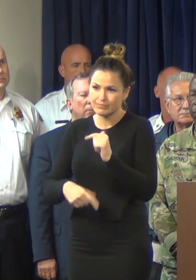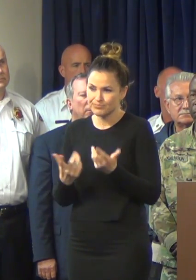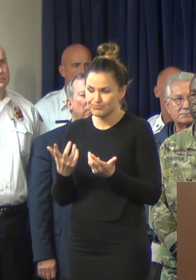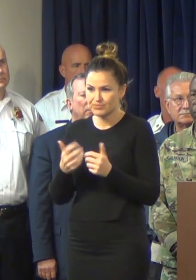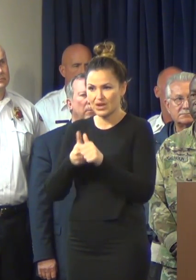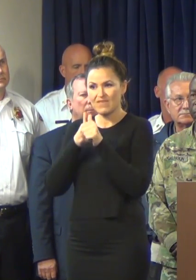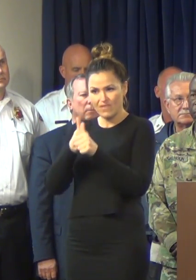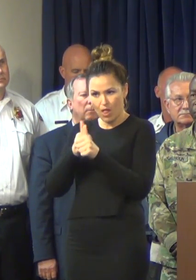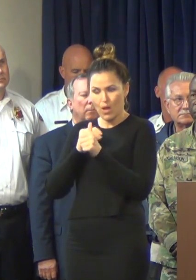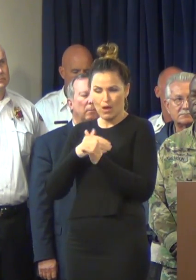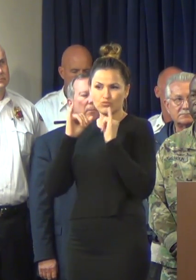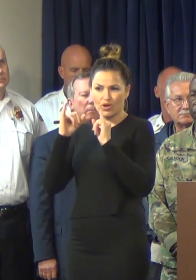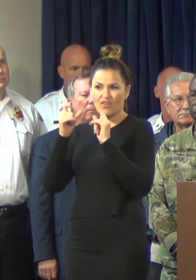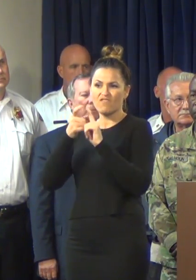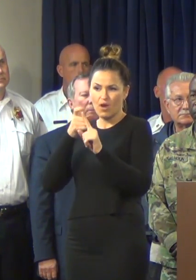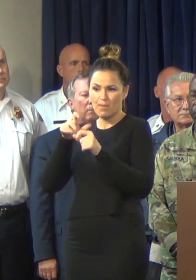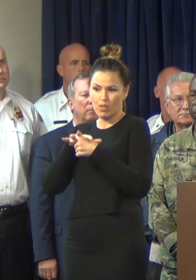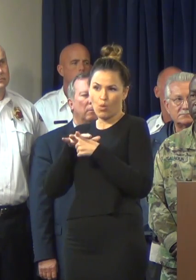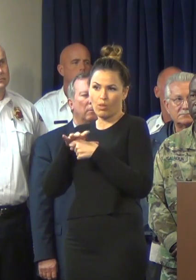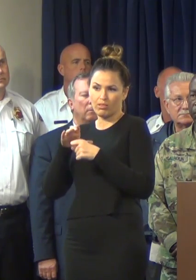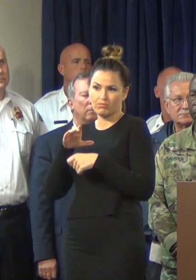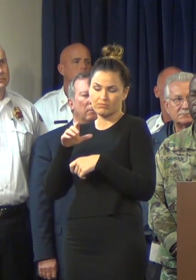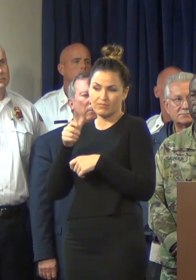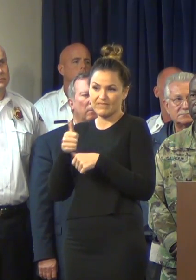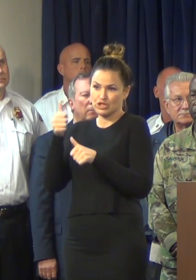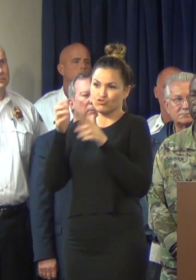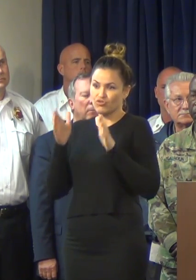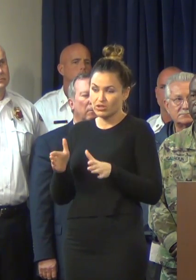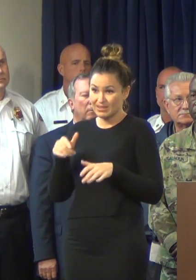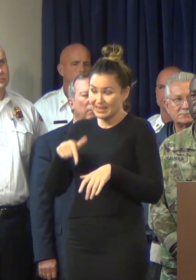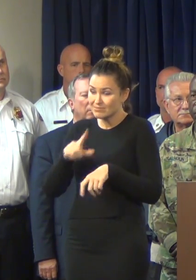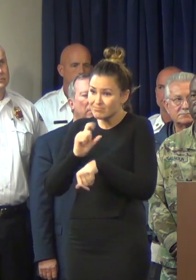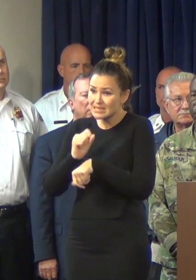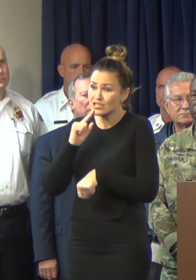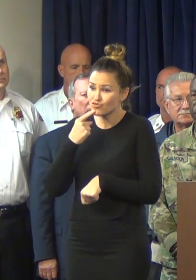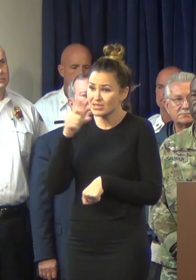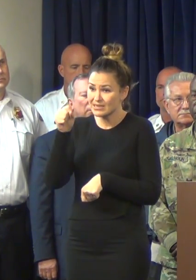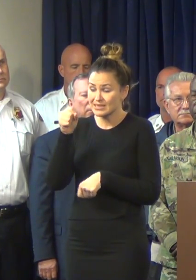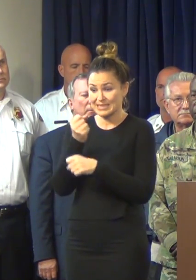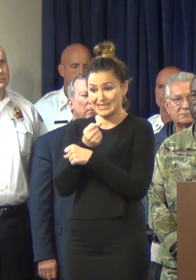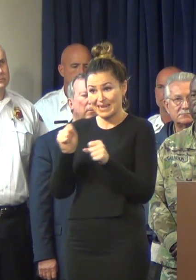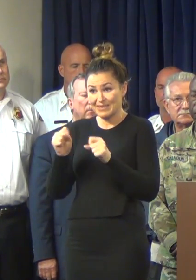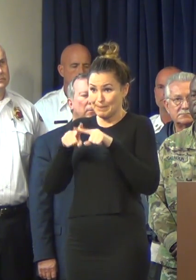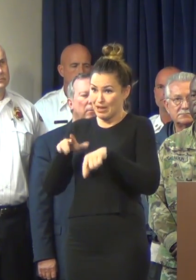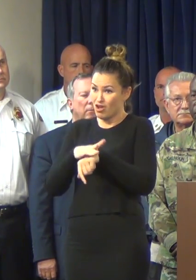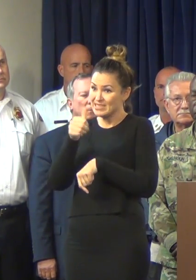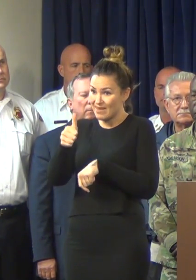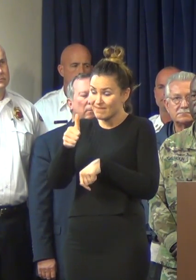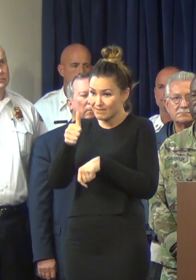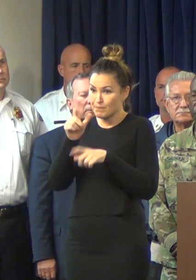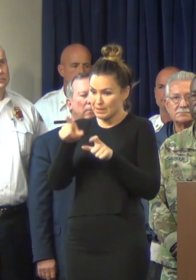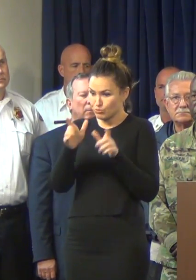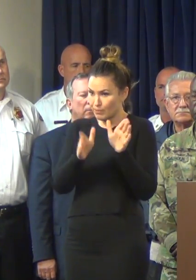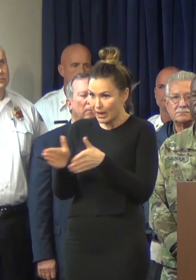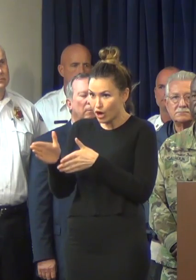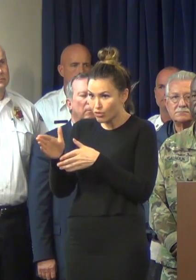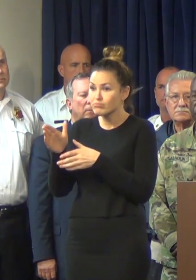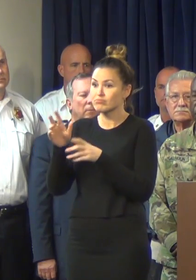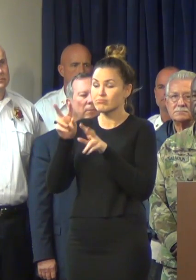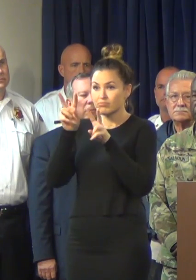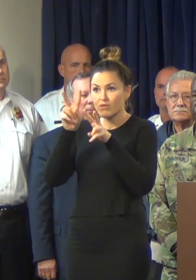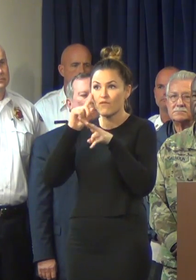Follow the directions of your local officials. This is serious, and your safety depends on you being prepared and staying alert to all